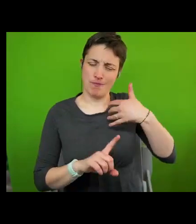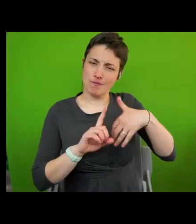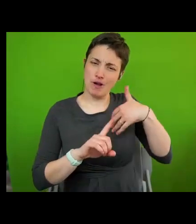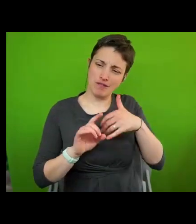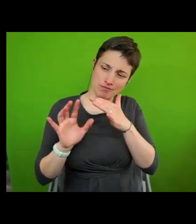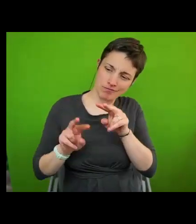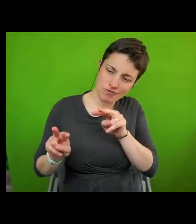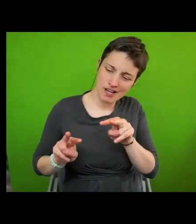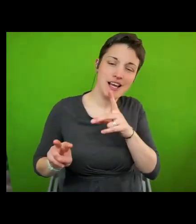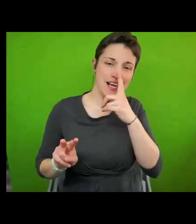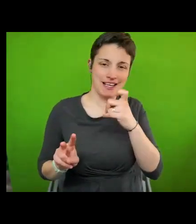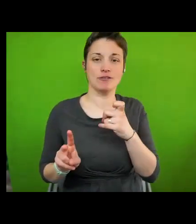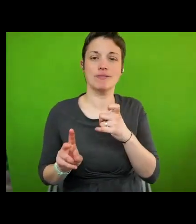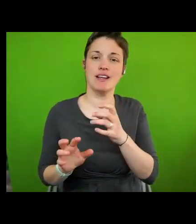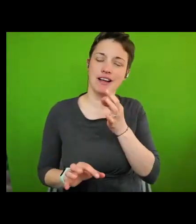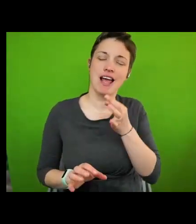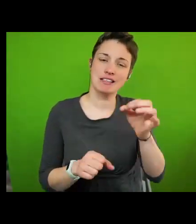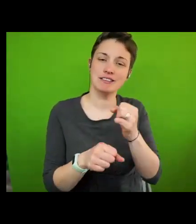work with once he's finished.